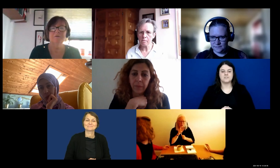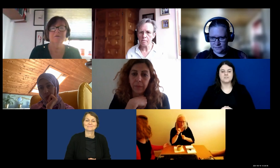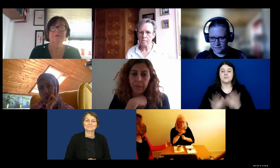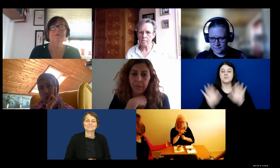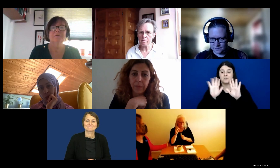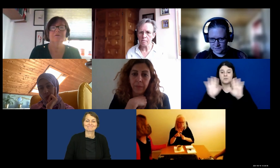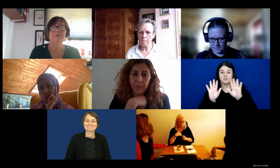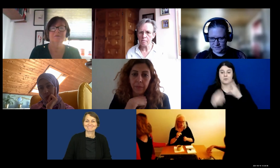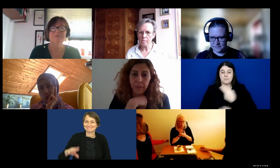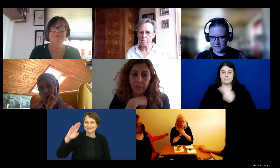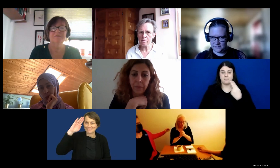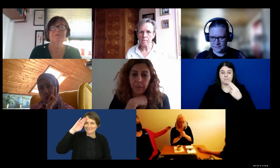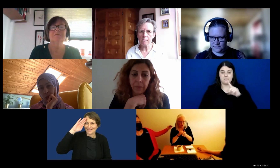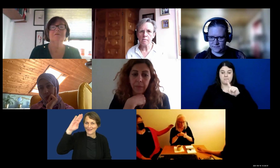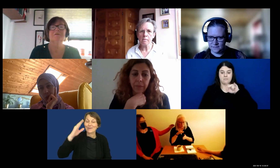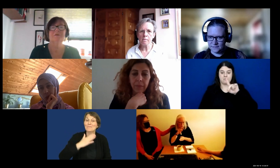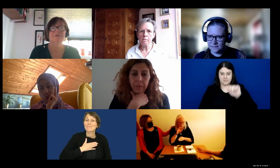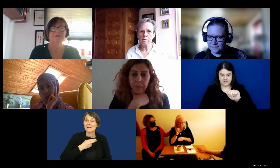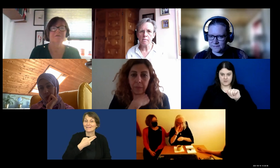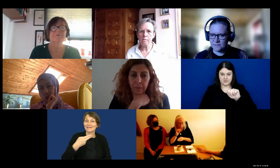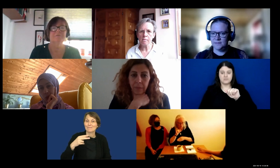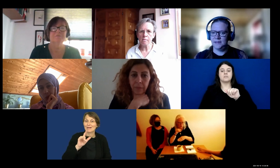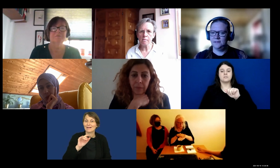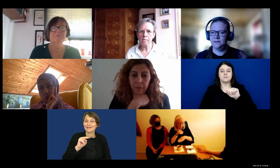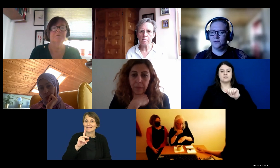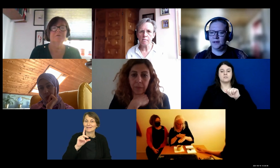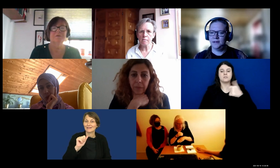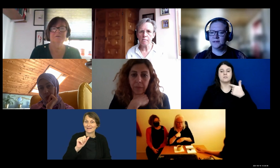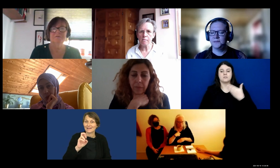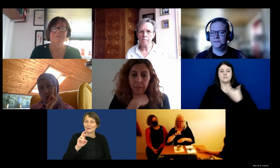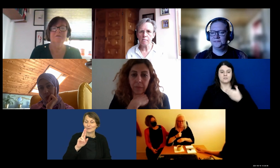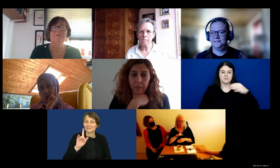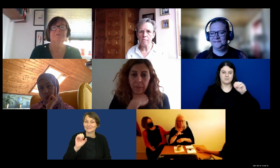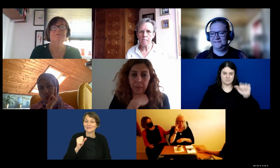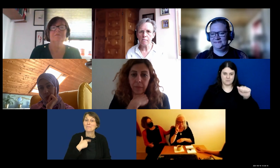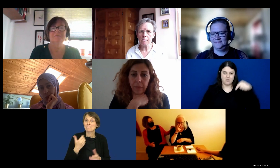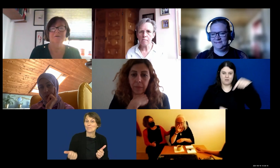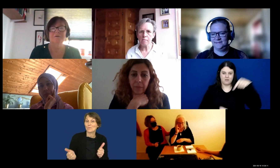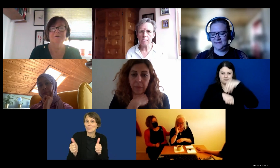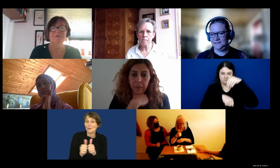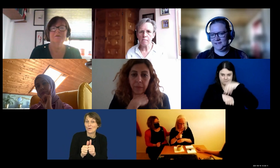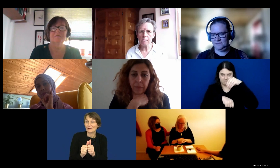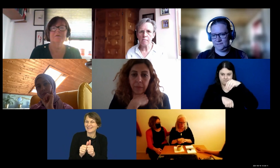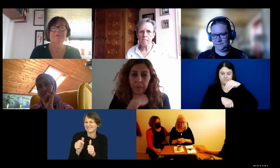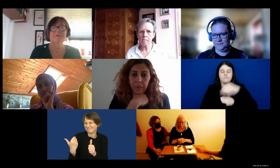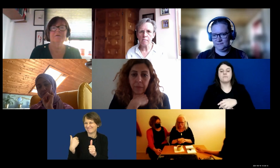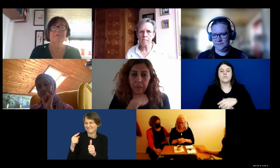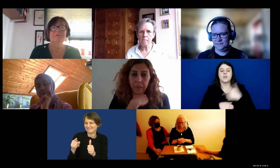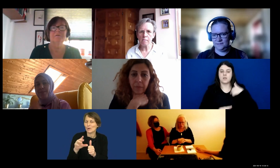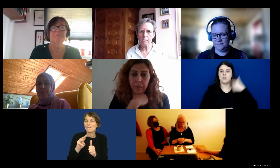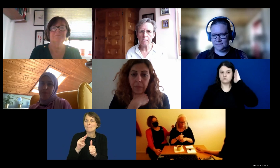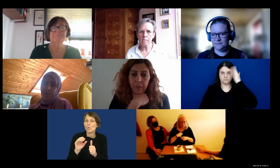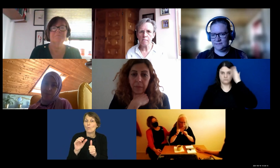Hello, my name is Linda Eriksson and I am a colleague of Moa in Sweden, and I have deafblindness